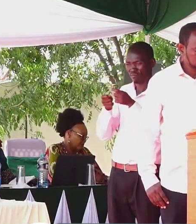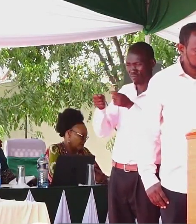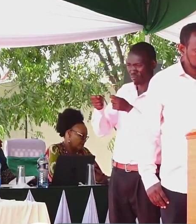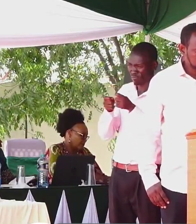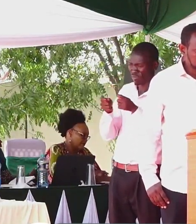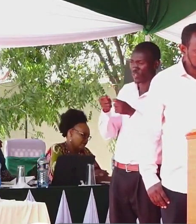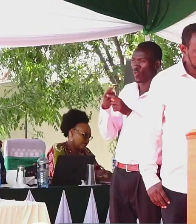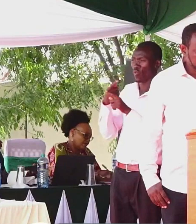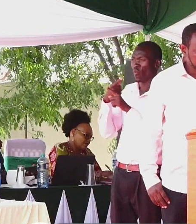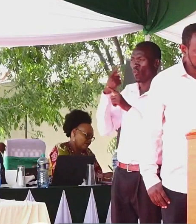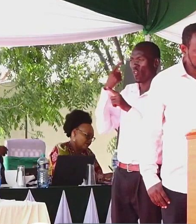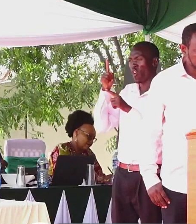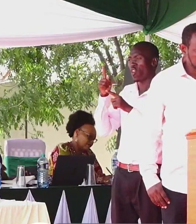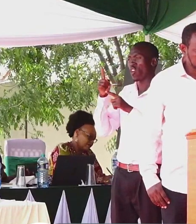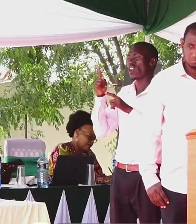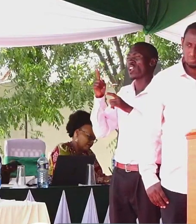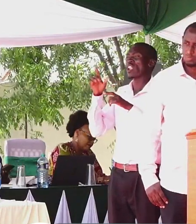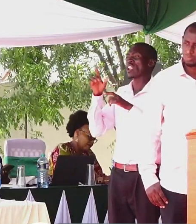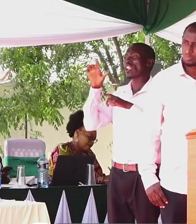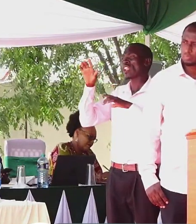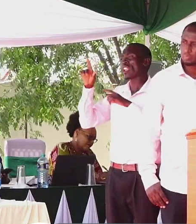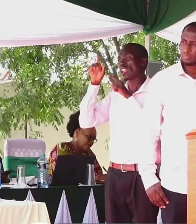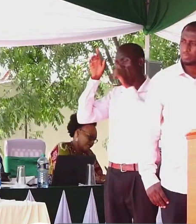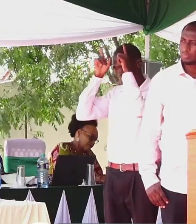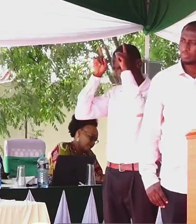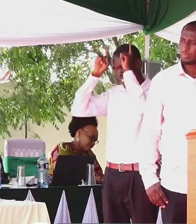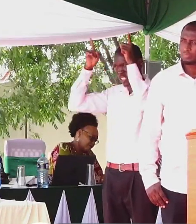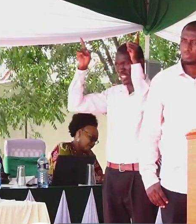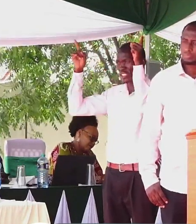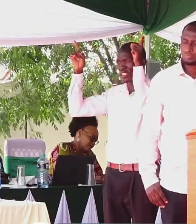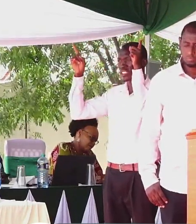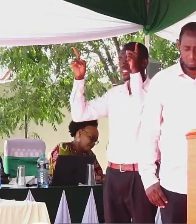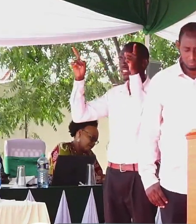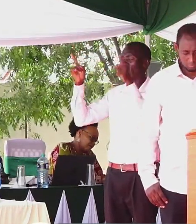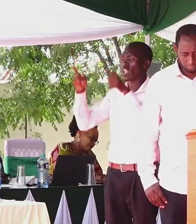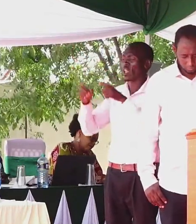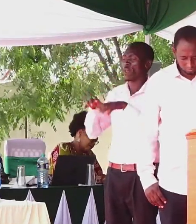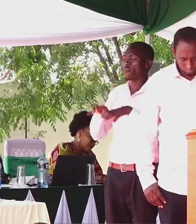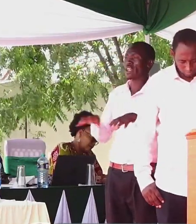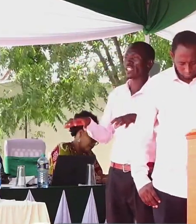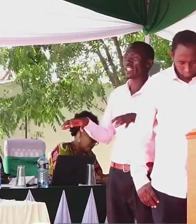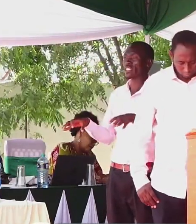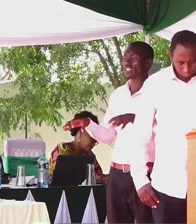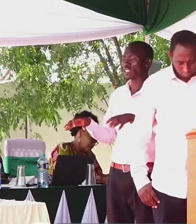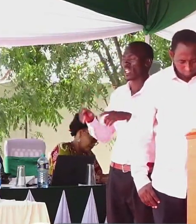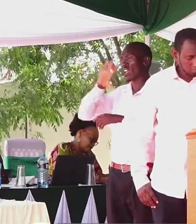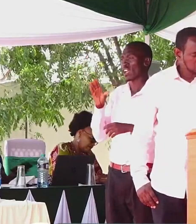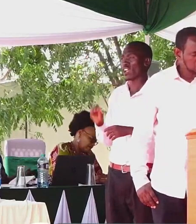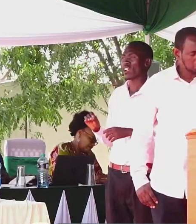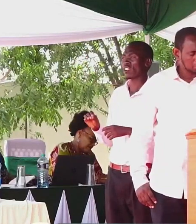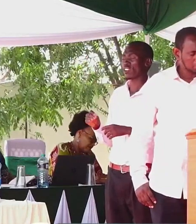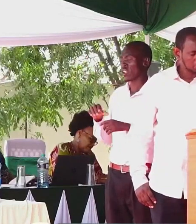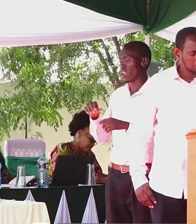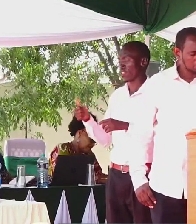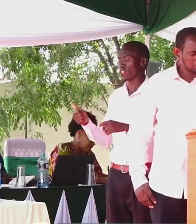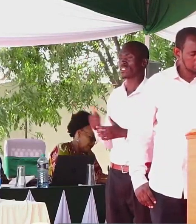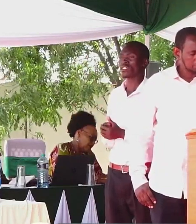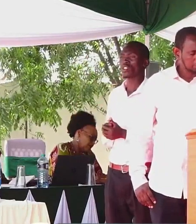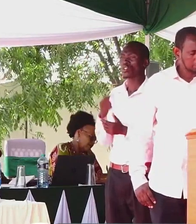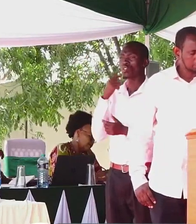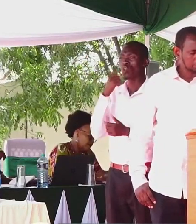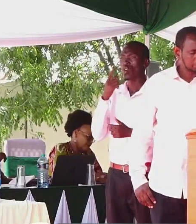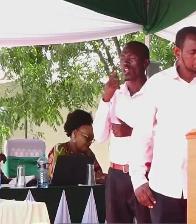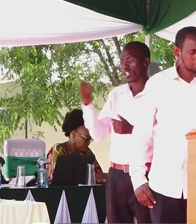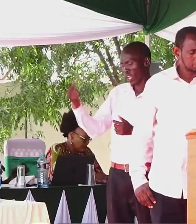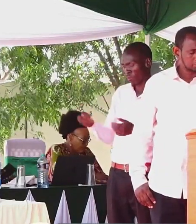and that is even transported as far as East African regions, Somalia and others. So, and when I come